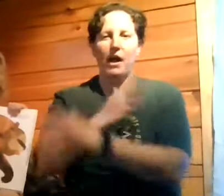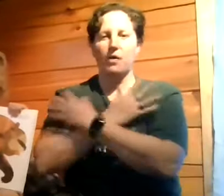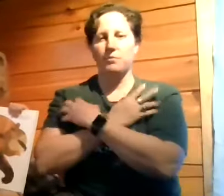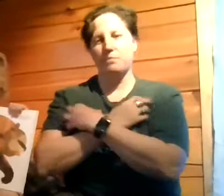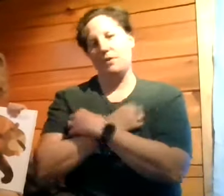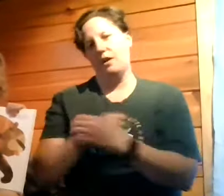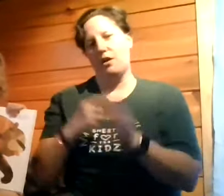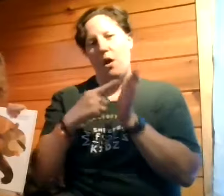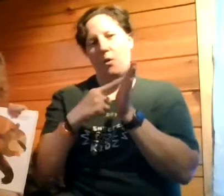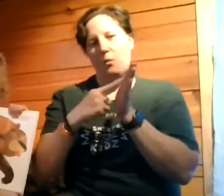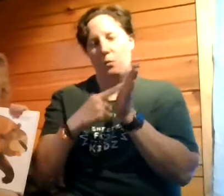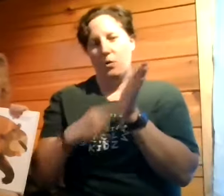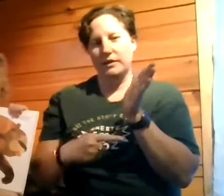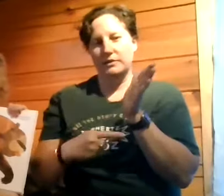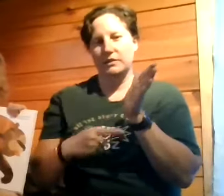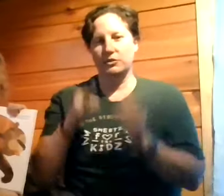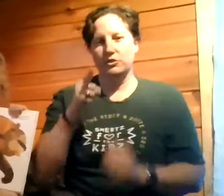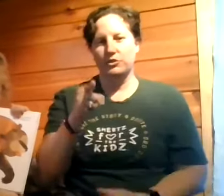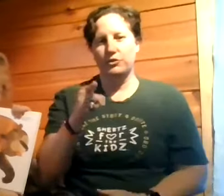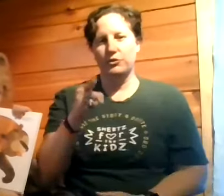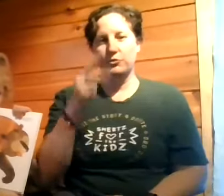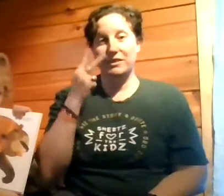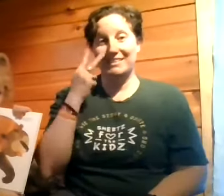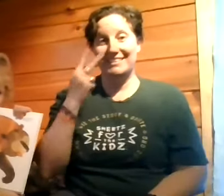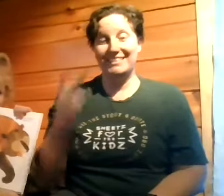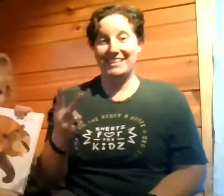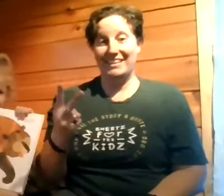Brown Bear, what do you see?